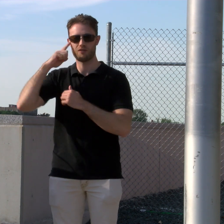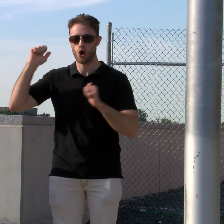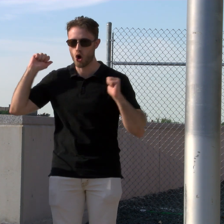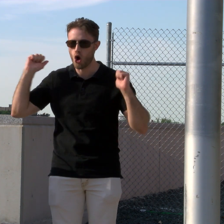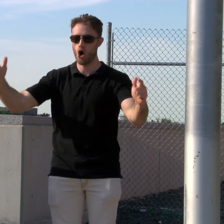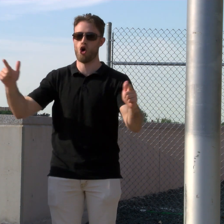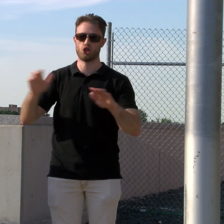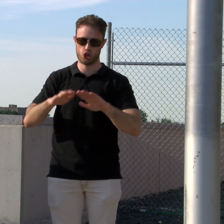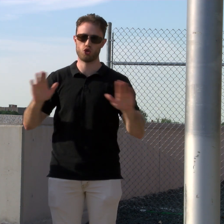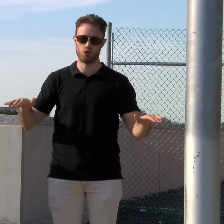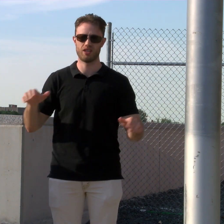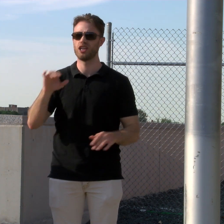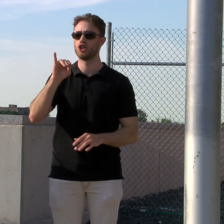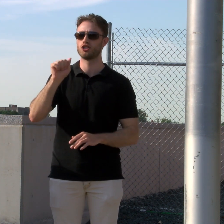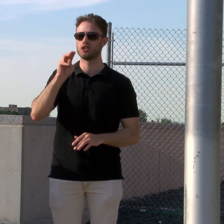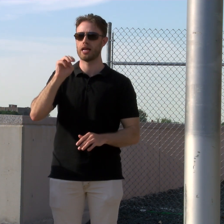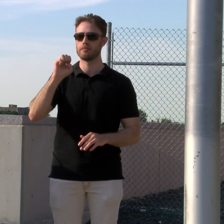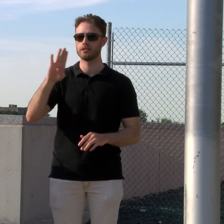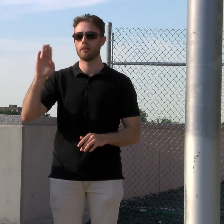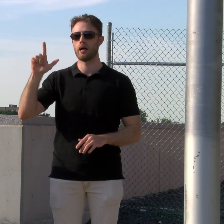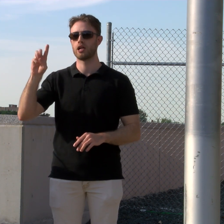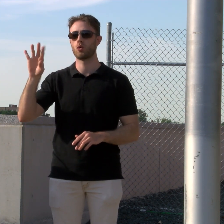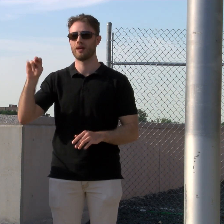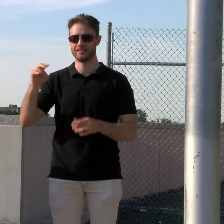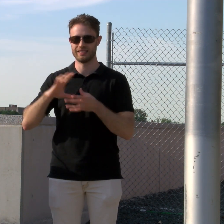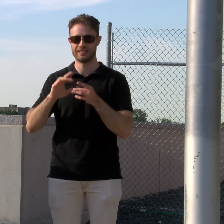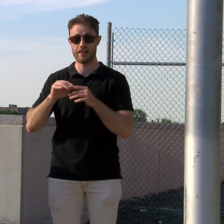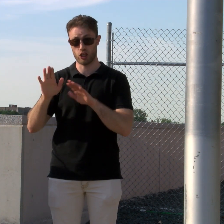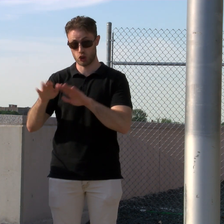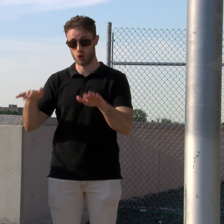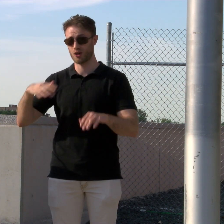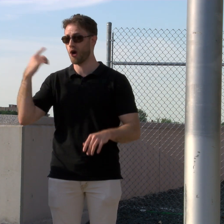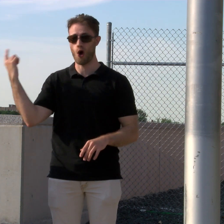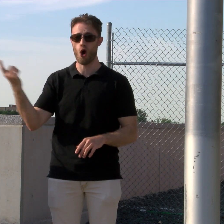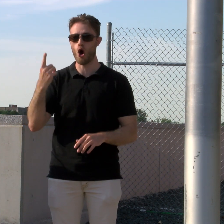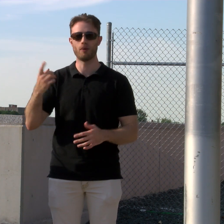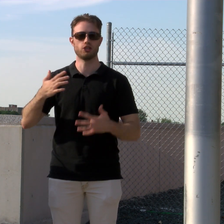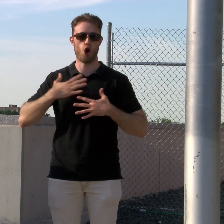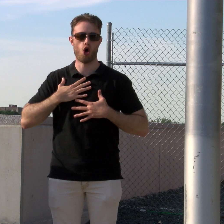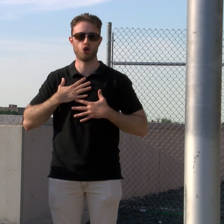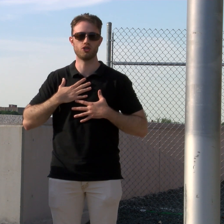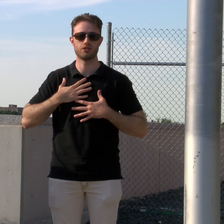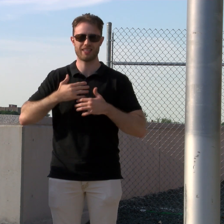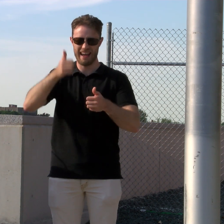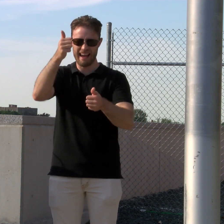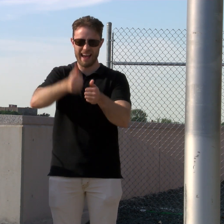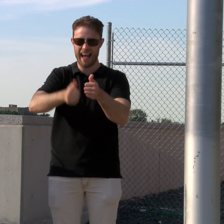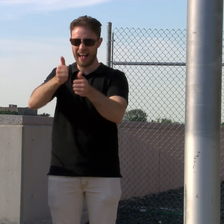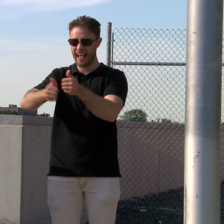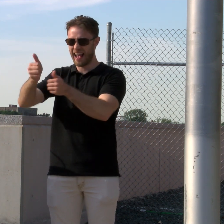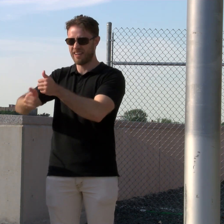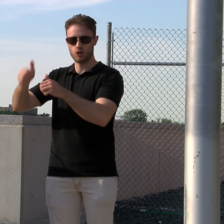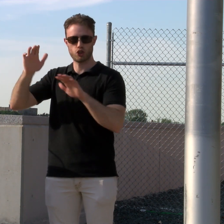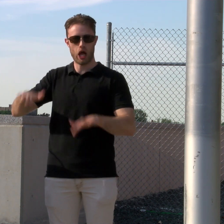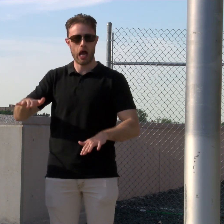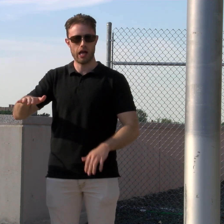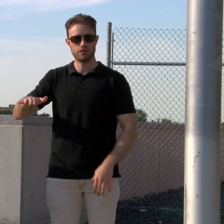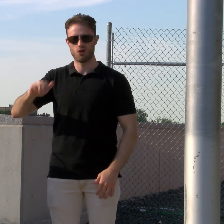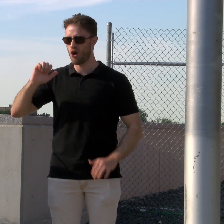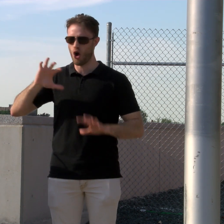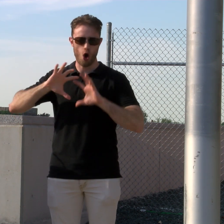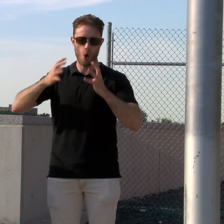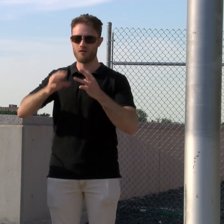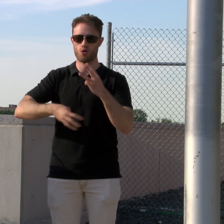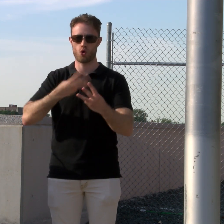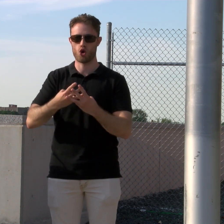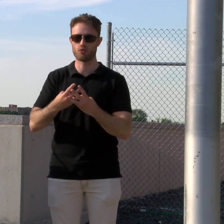children. As James Baldwin said, the children are always ours, every single one of them, all over the